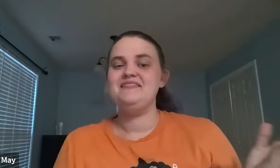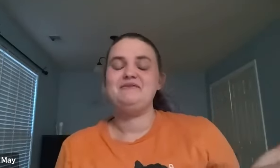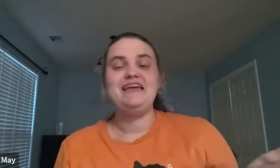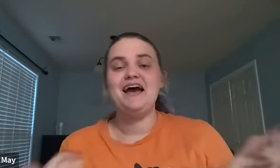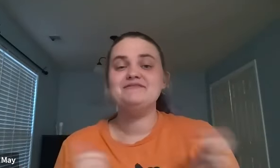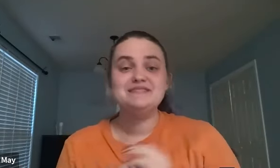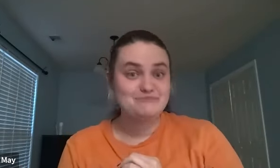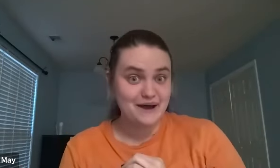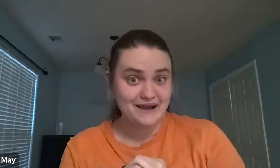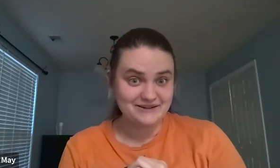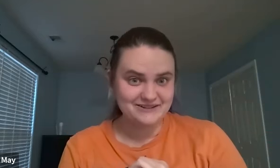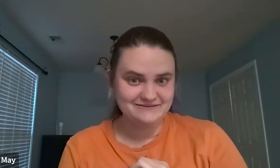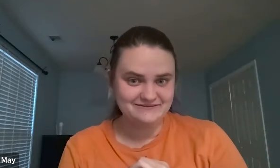Then we have spider,